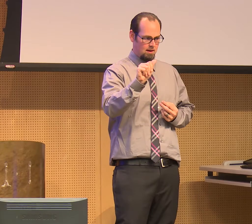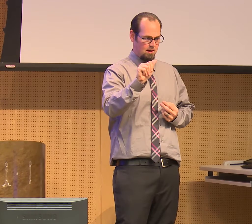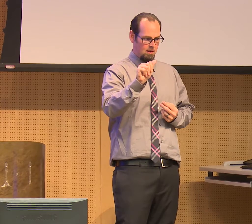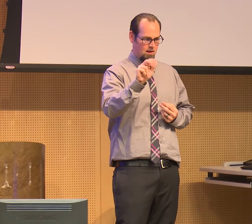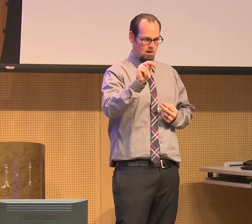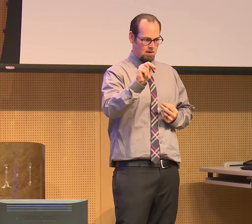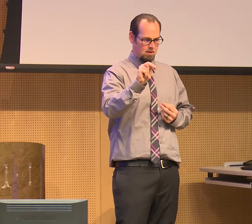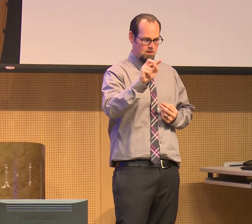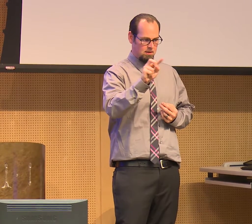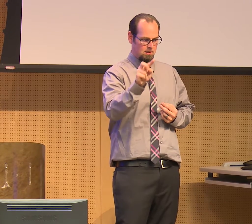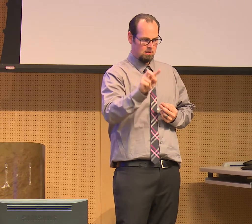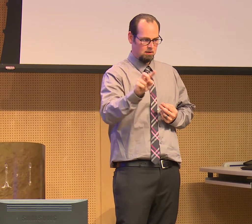Again,